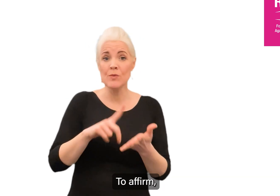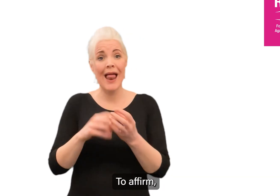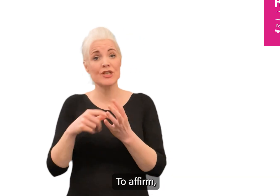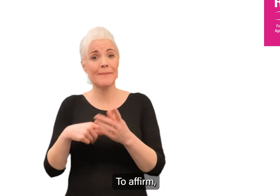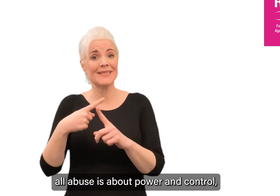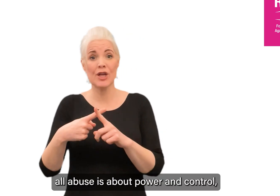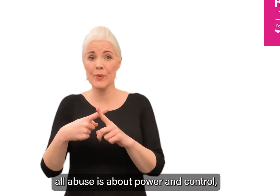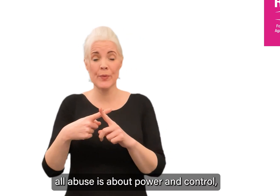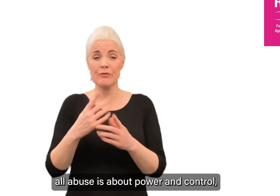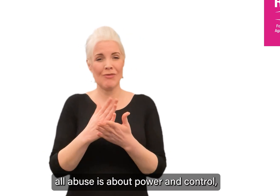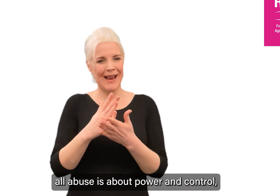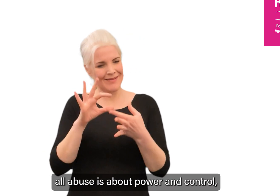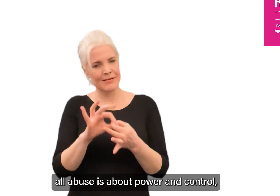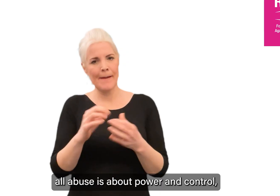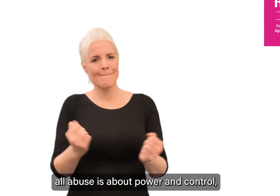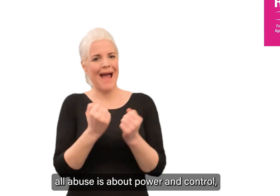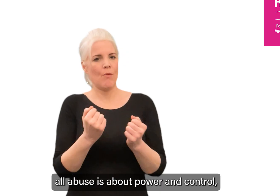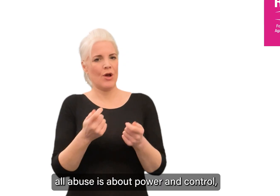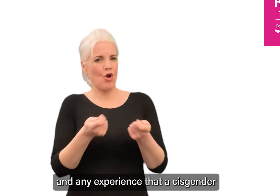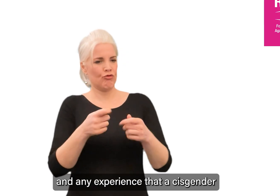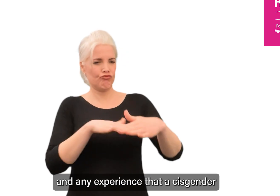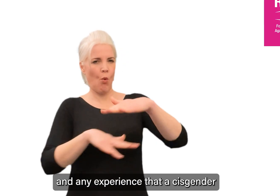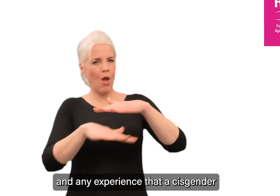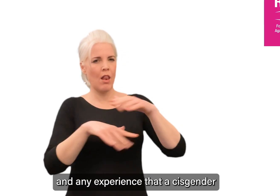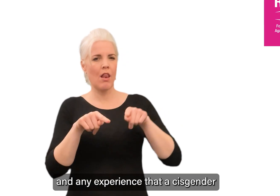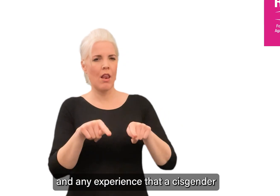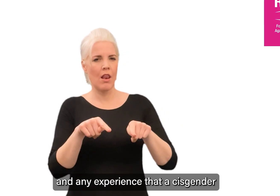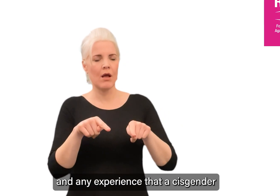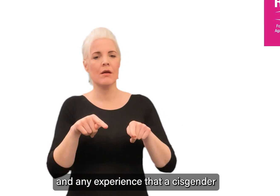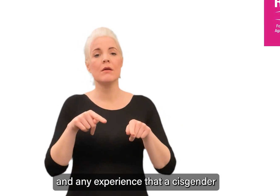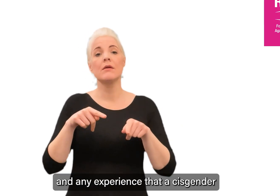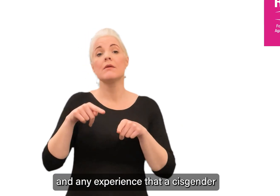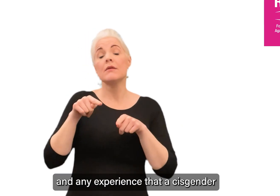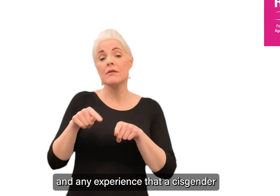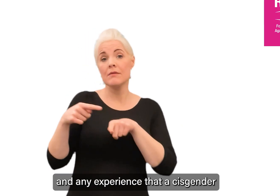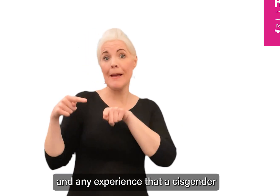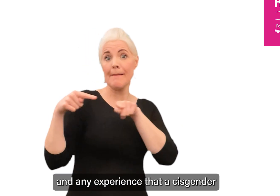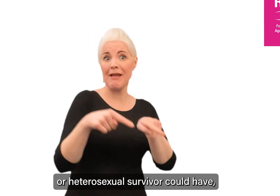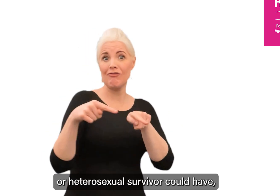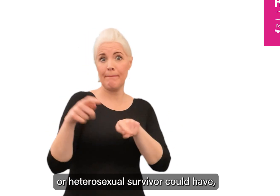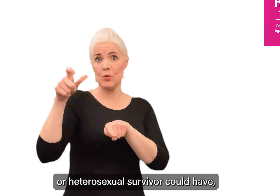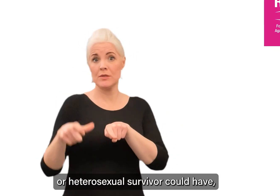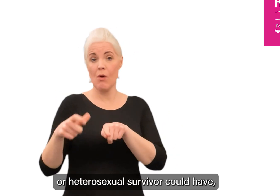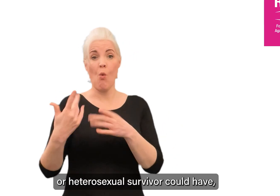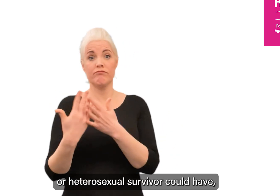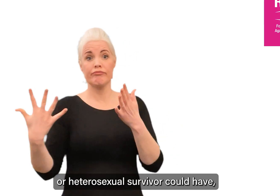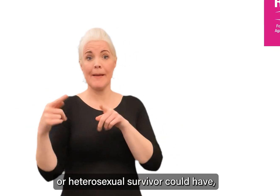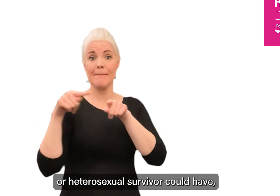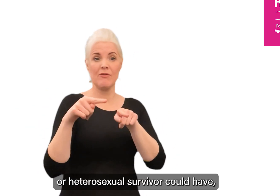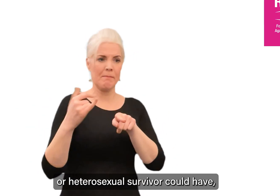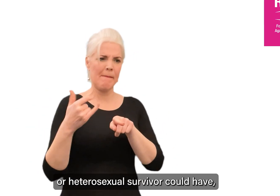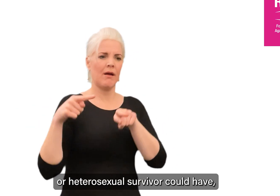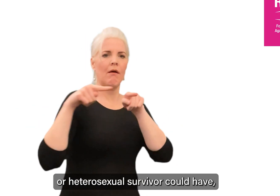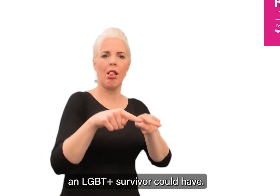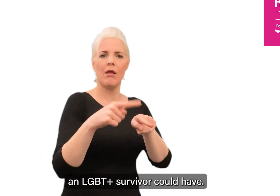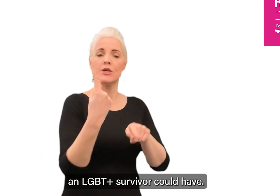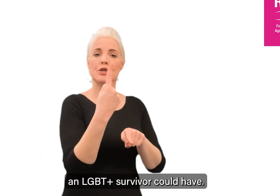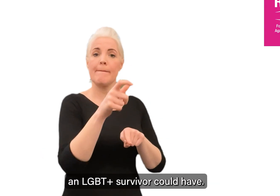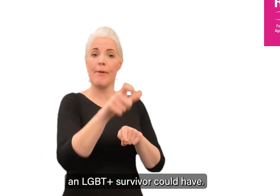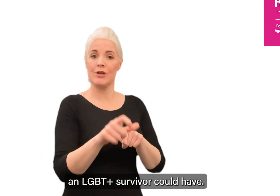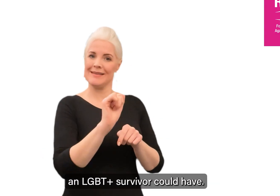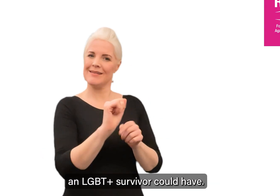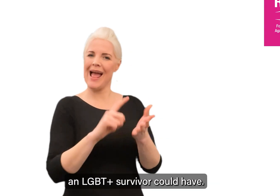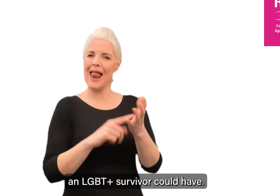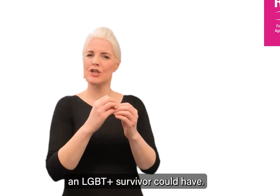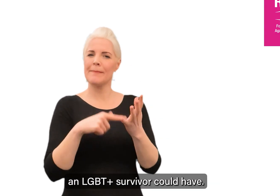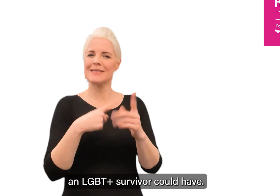affirm, all abuse is about power and control, and any experience that a cisgender or heterosexual survivor could have, an